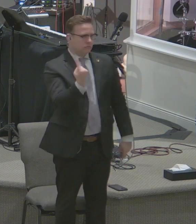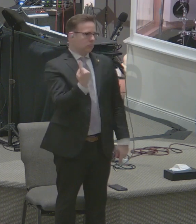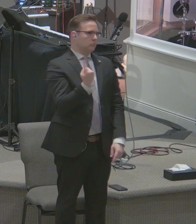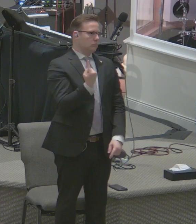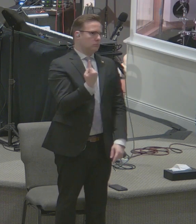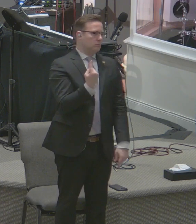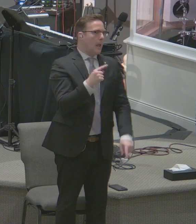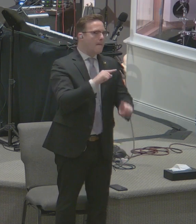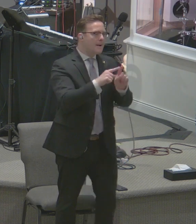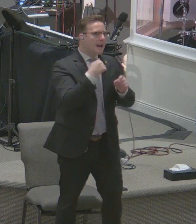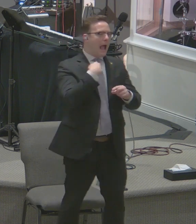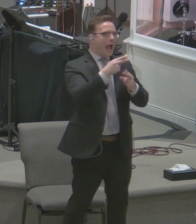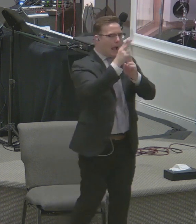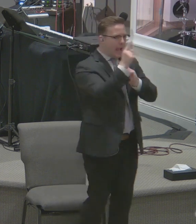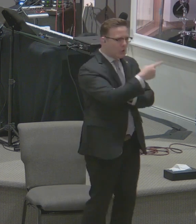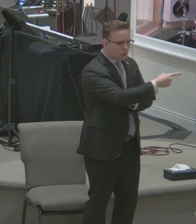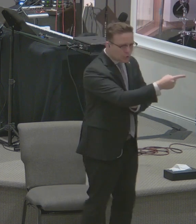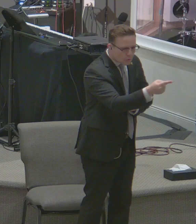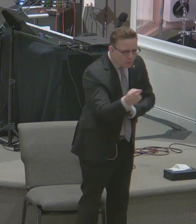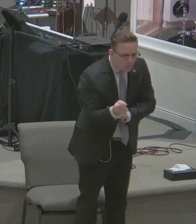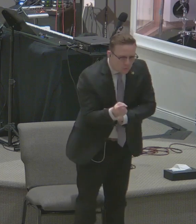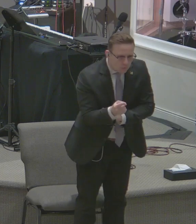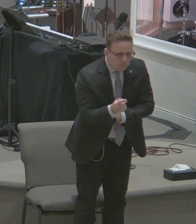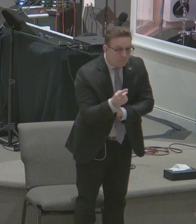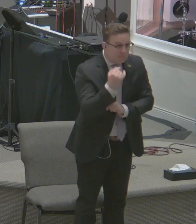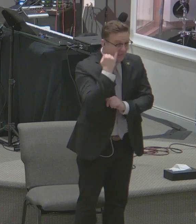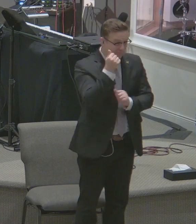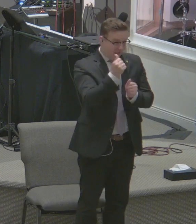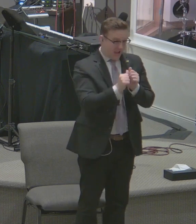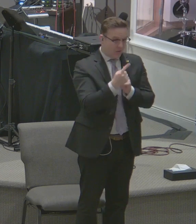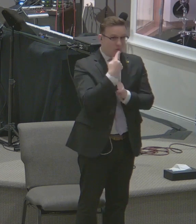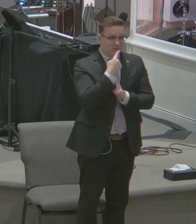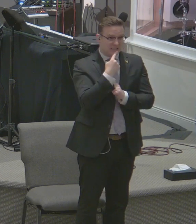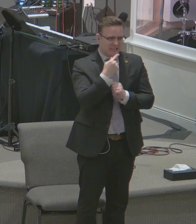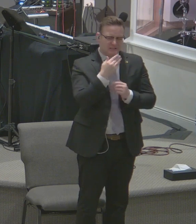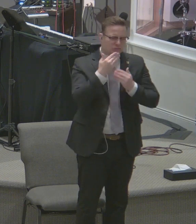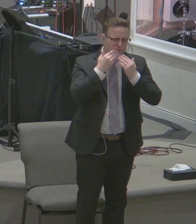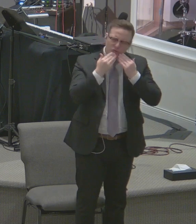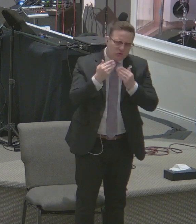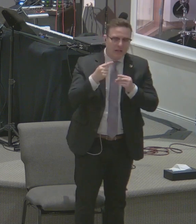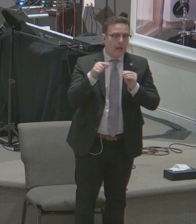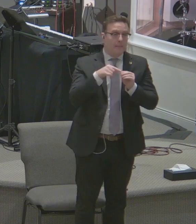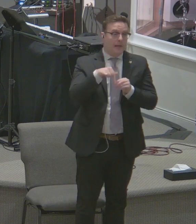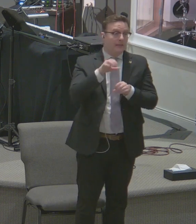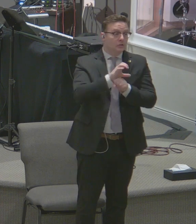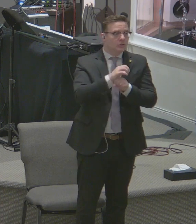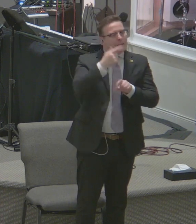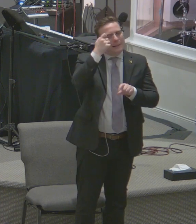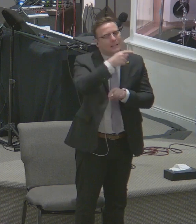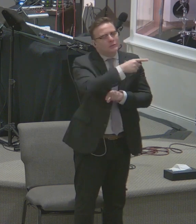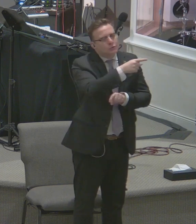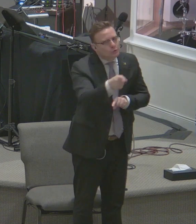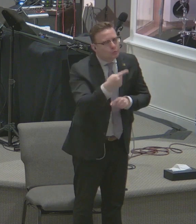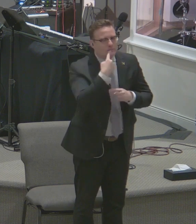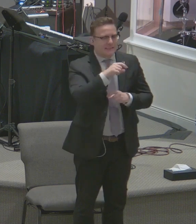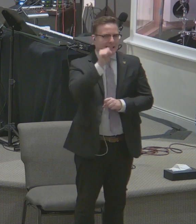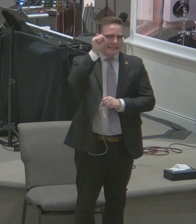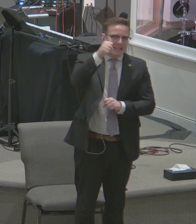But I honor you for that. If there's anything anybody says good about this church, it's because you've said yes to Jesus as well.